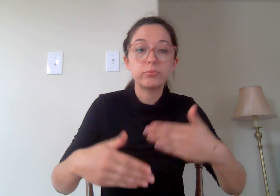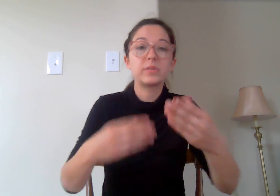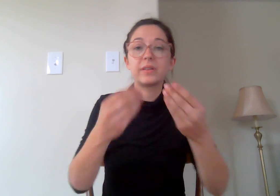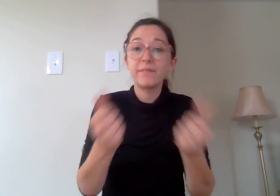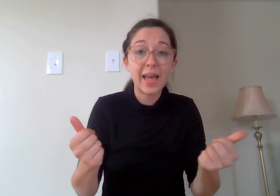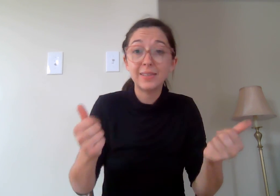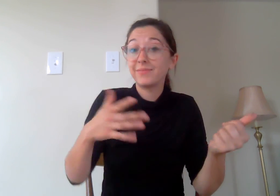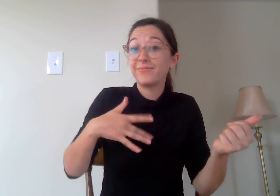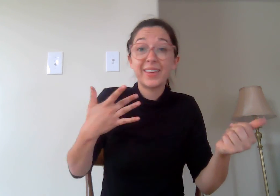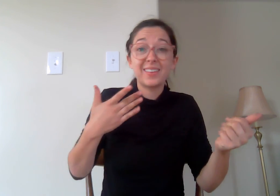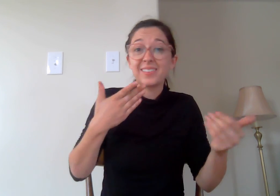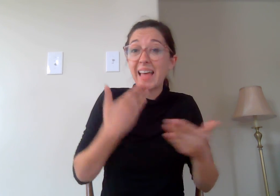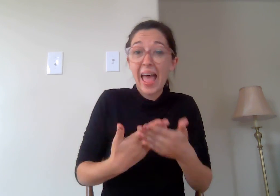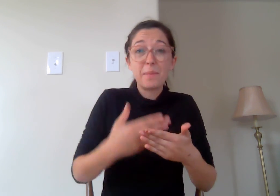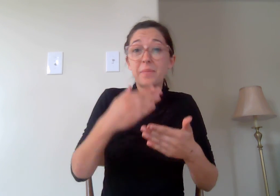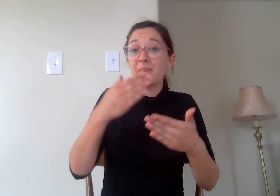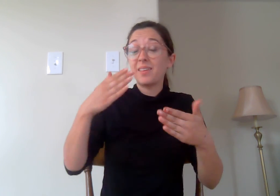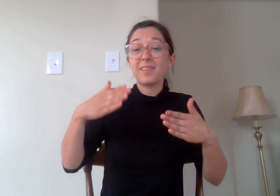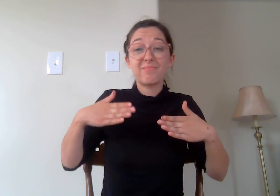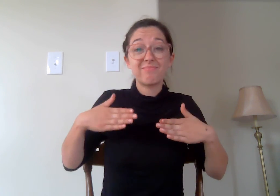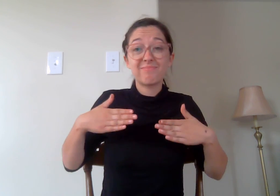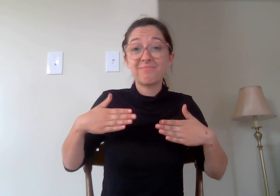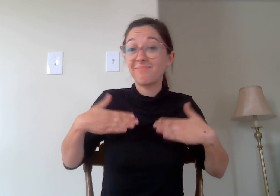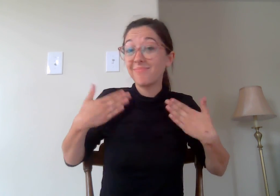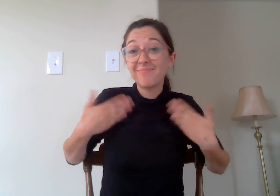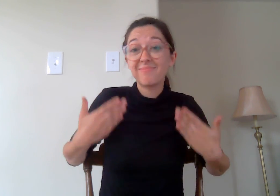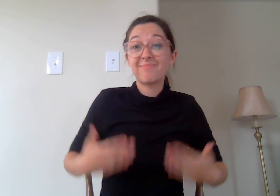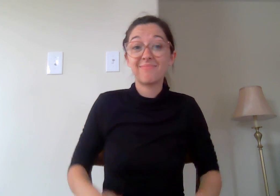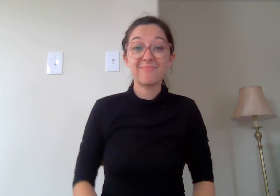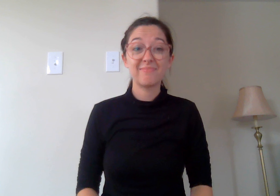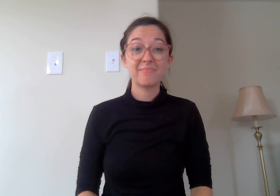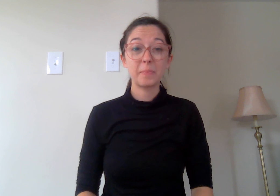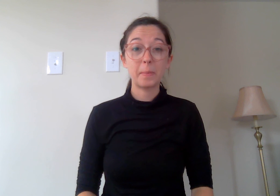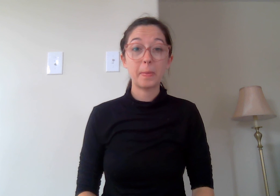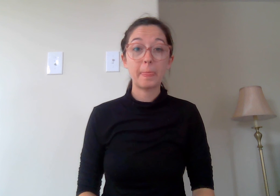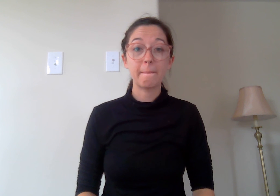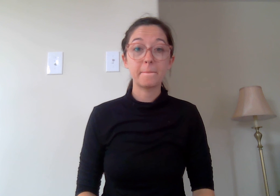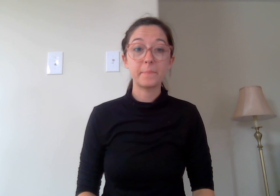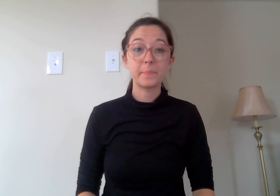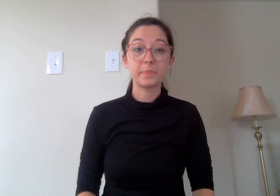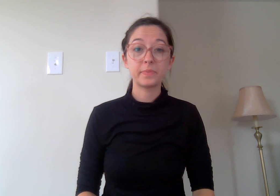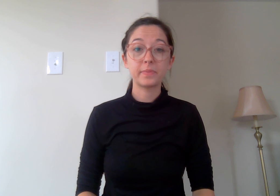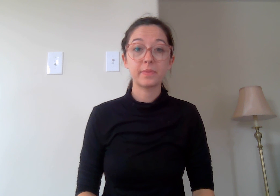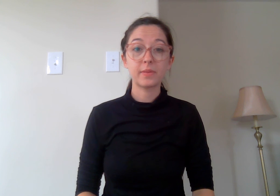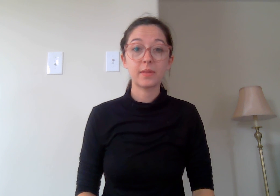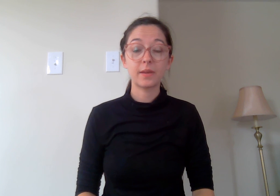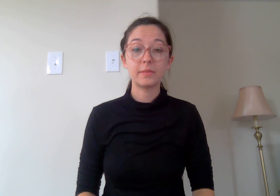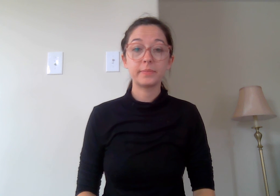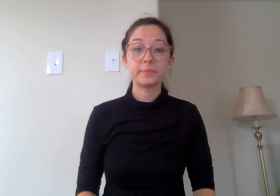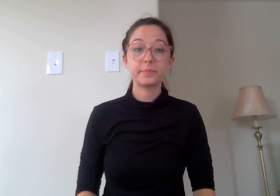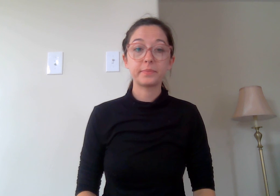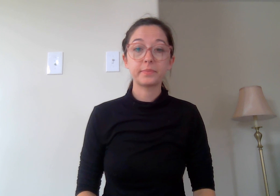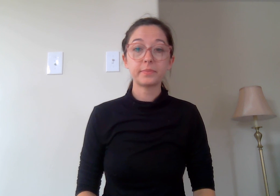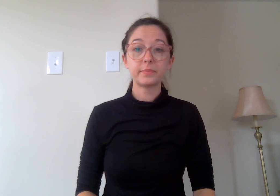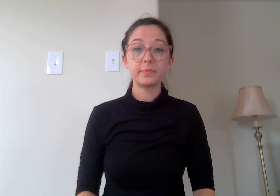happy. Poor nutrition. Well, no matter how much sleep they get, if they don't have the building blocks to make the